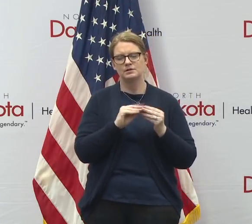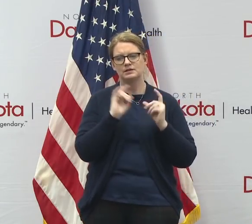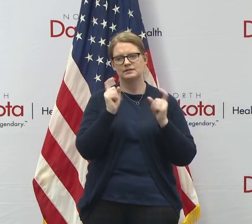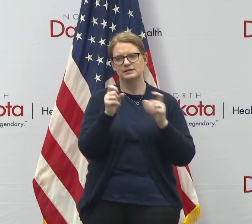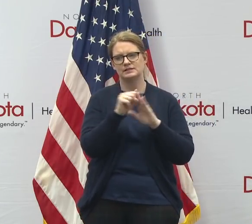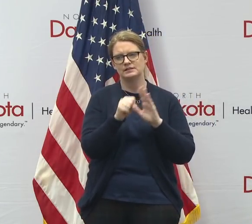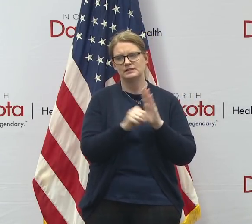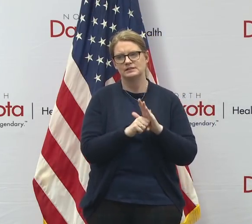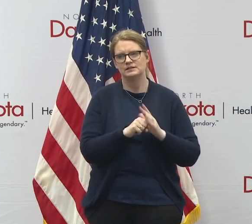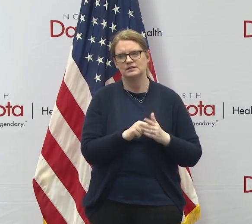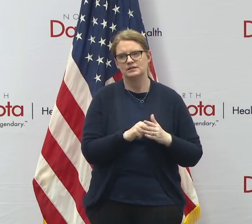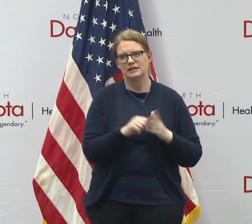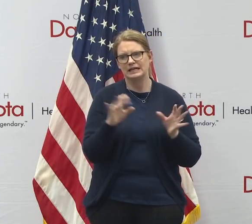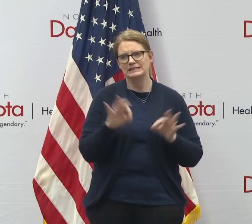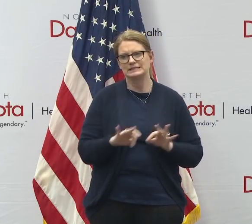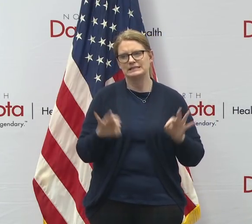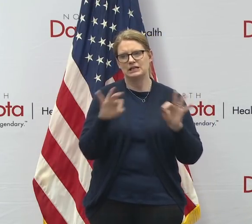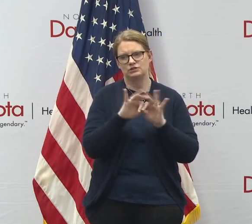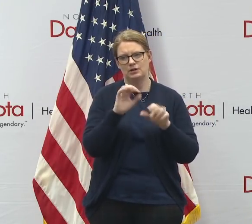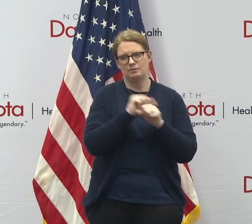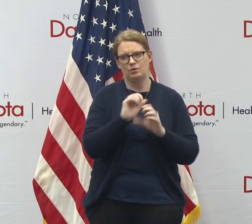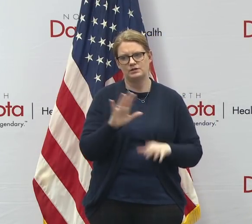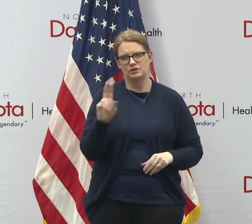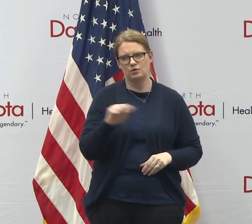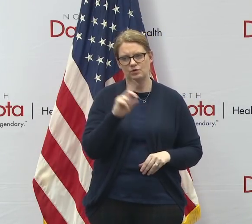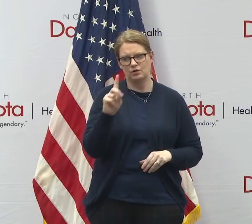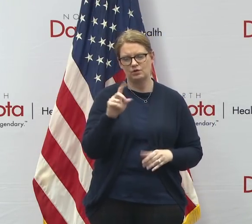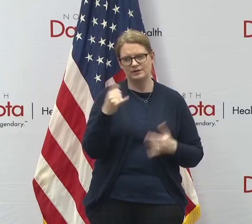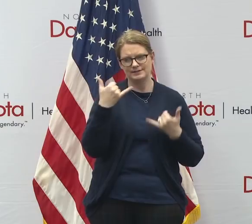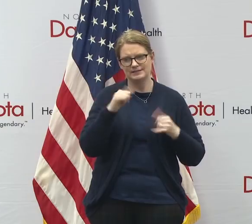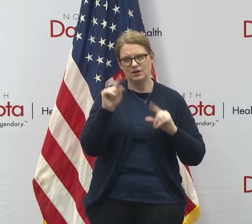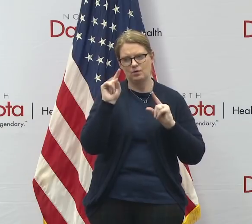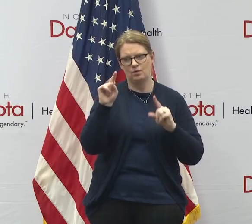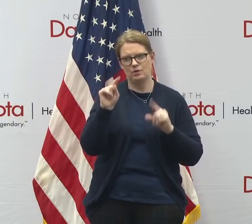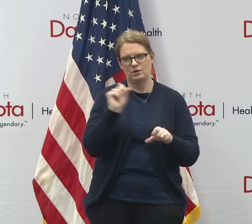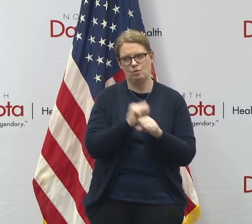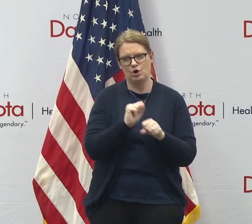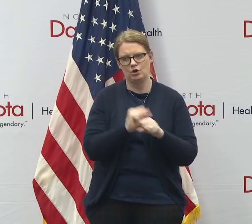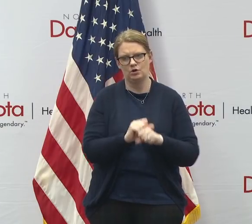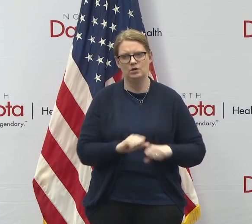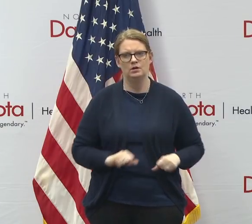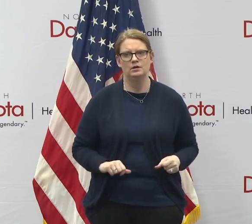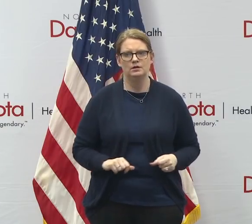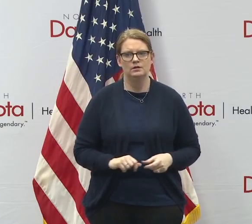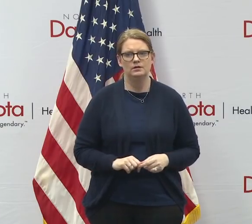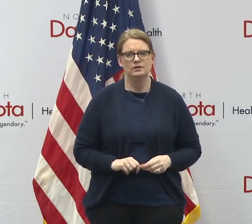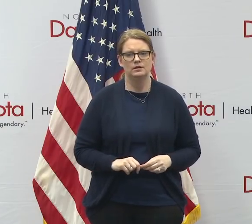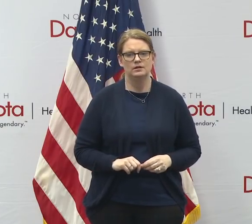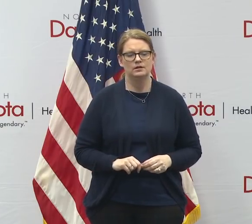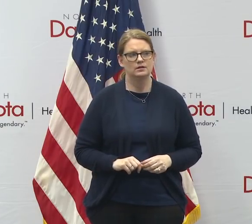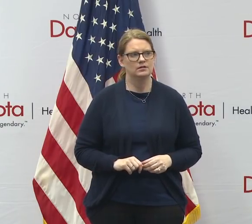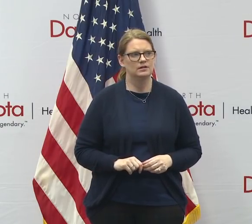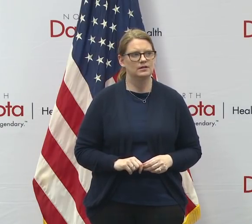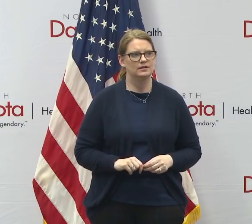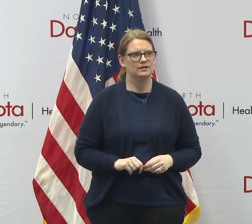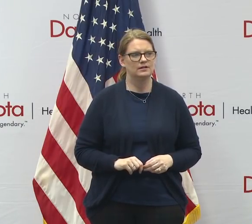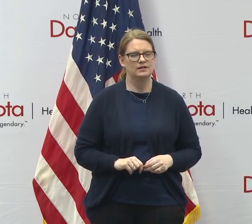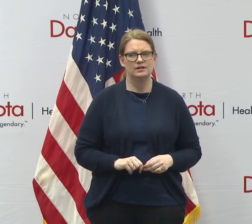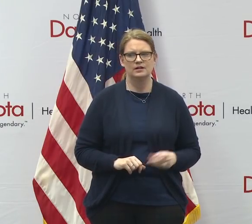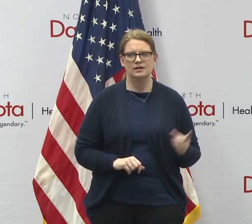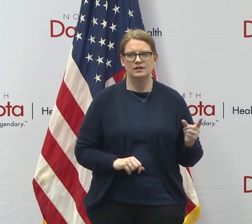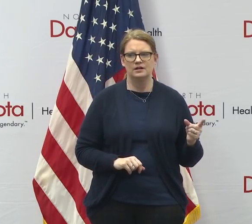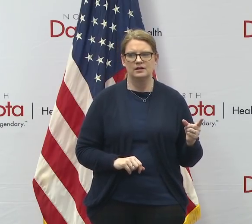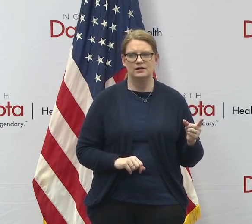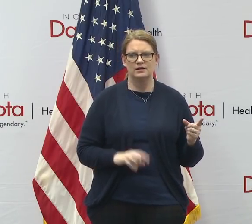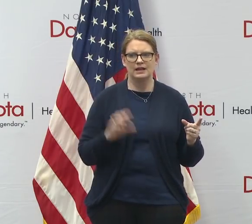an estimate on how many essential employees in North Dakota are still going to work? If people could, thanks for talking up, if you can hear that